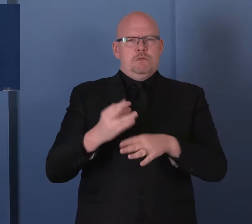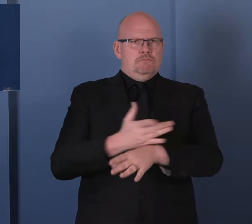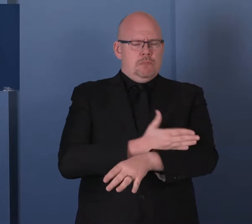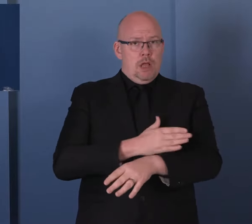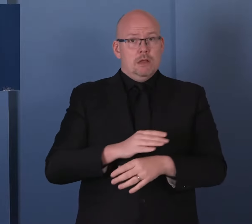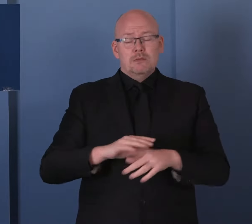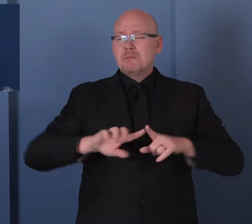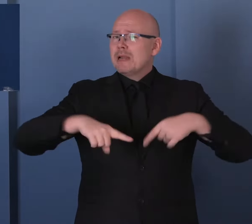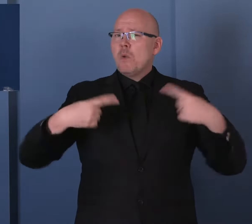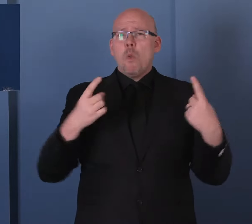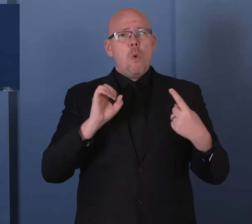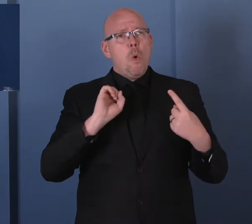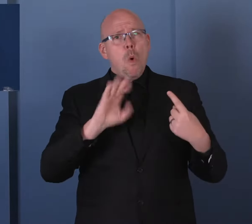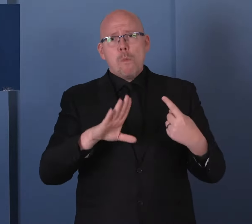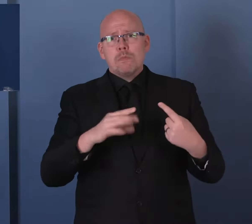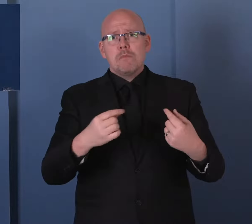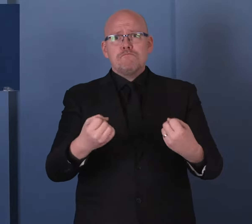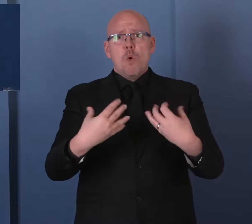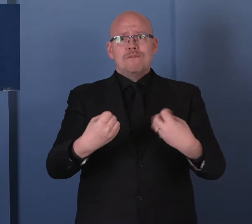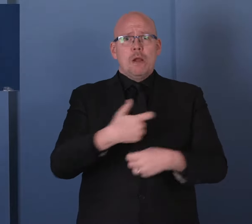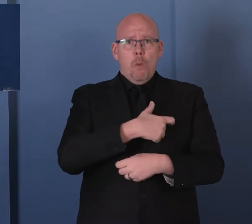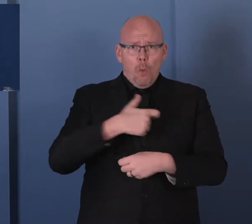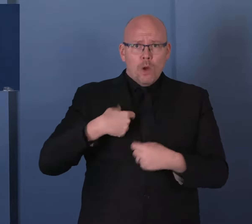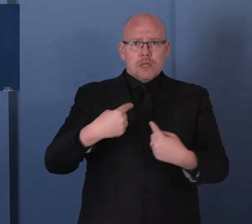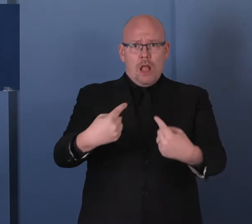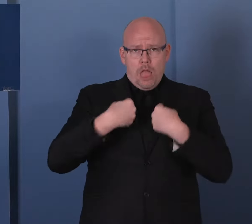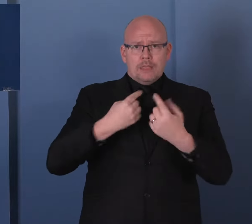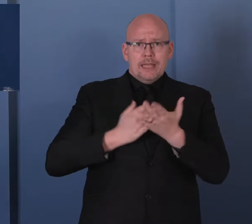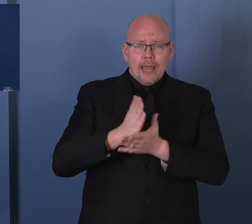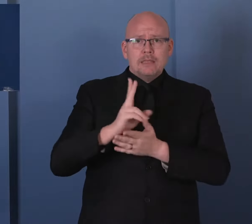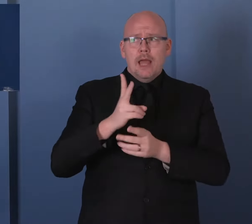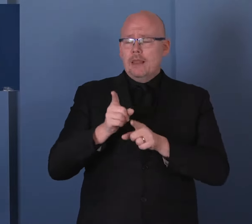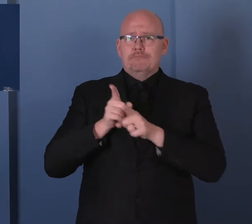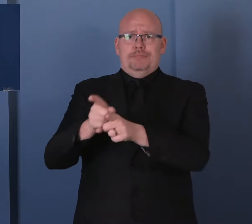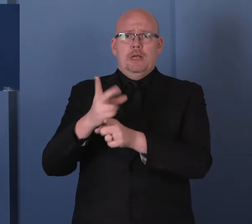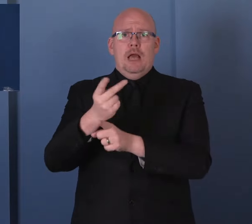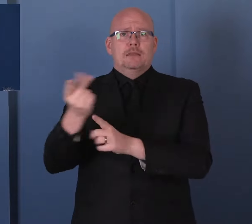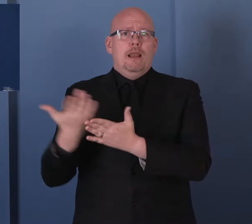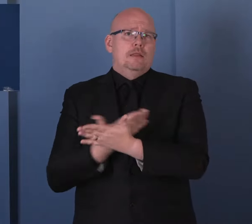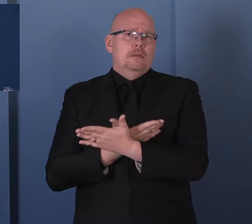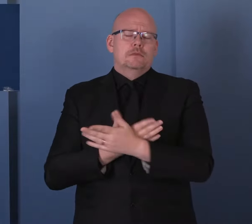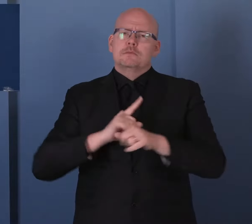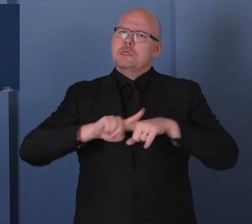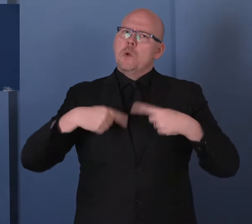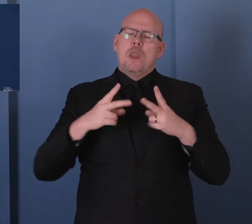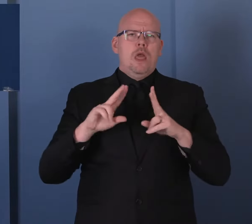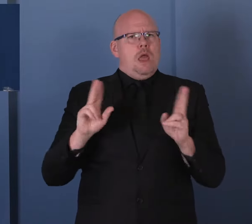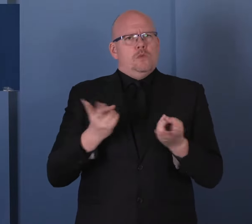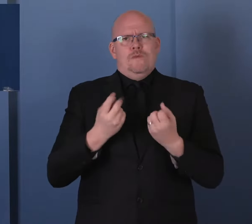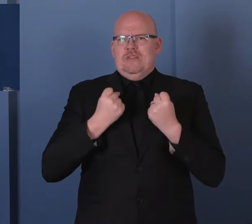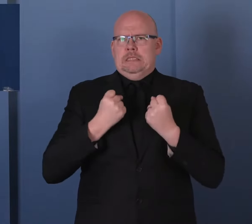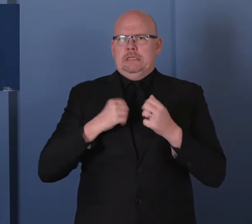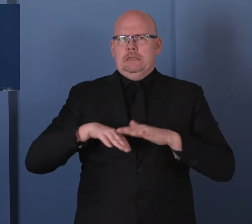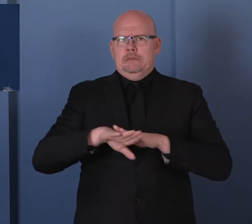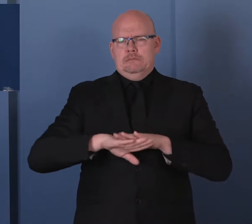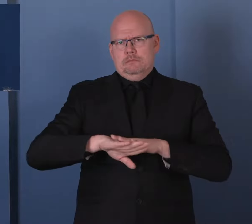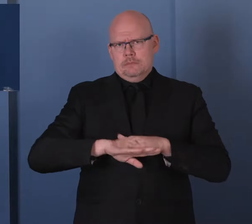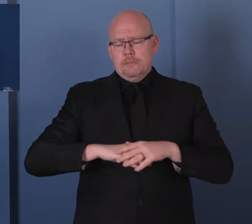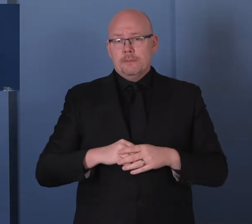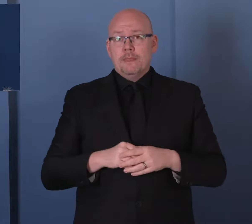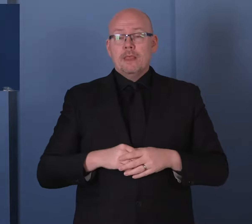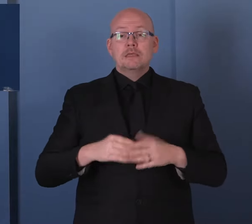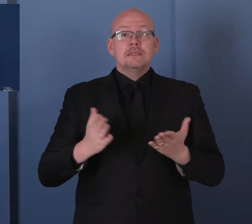Sweden or if it aims to hurt other countries. At the same time, events and